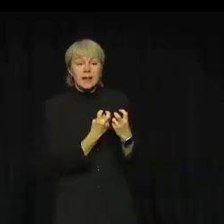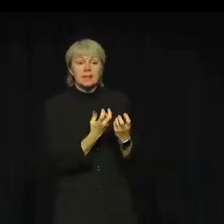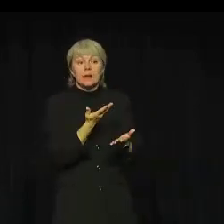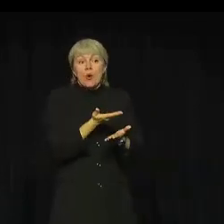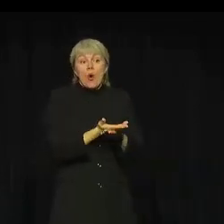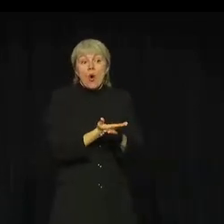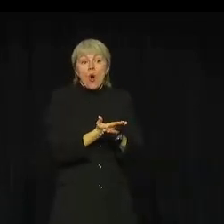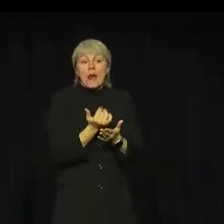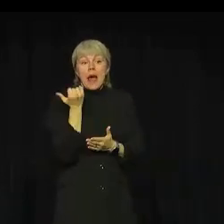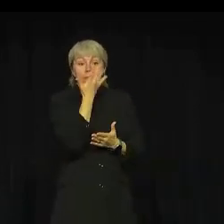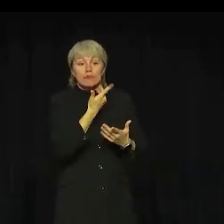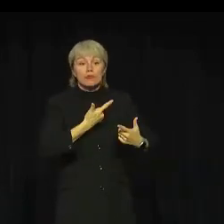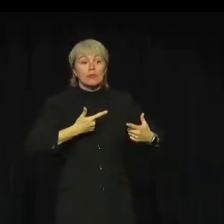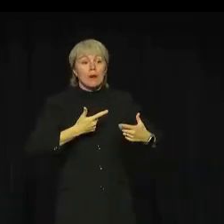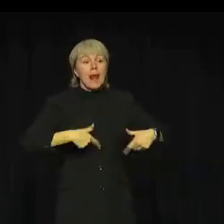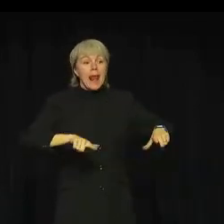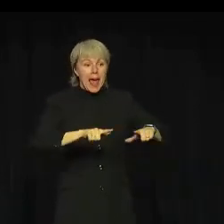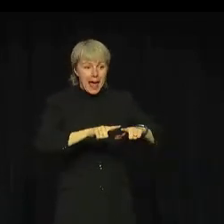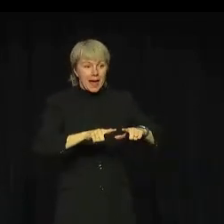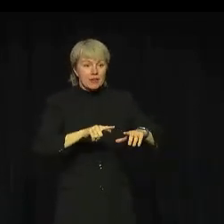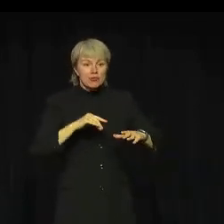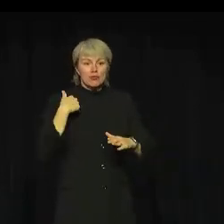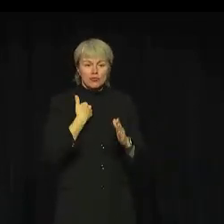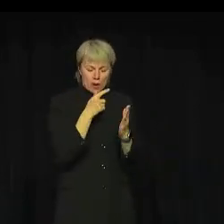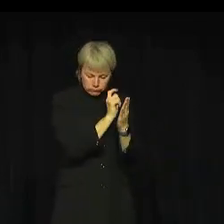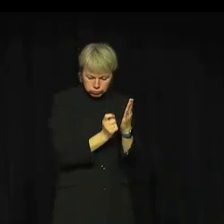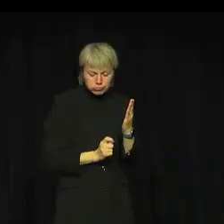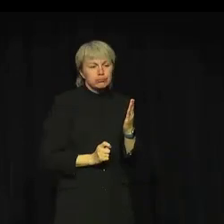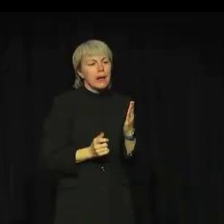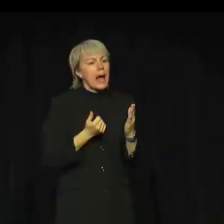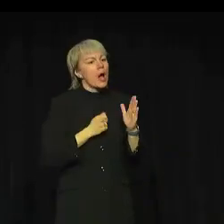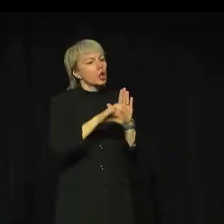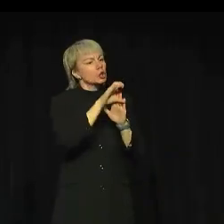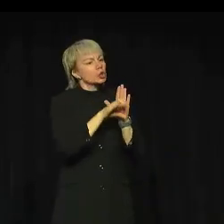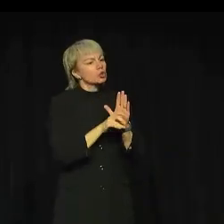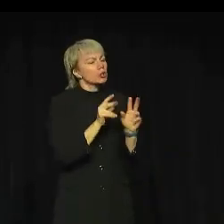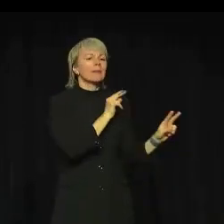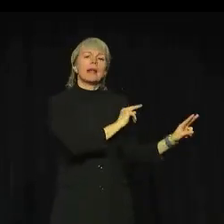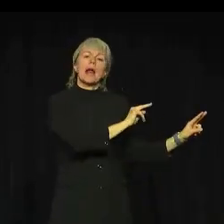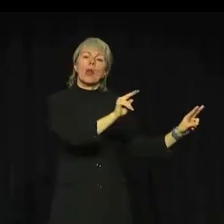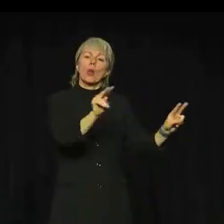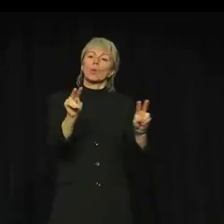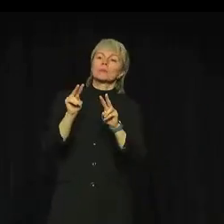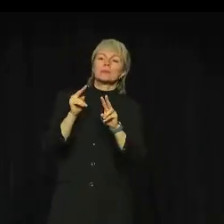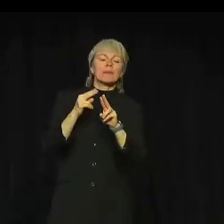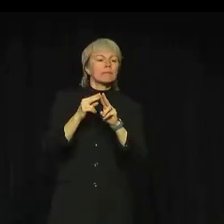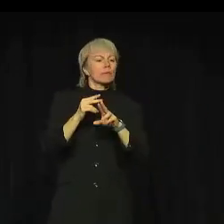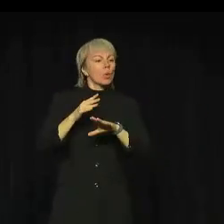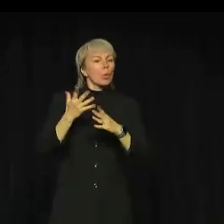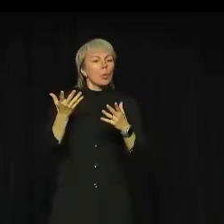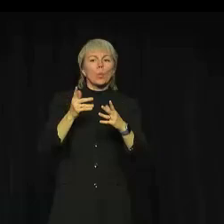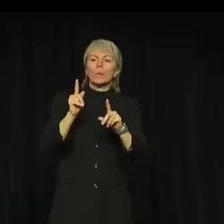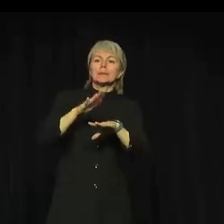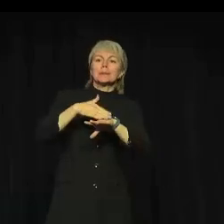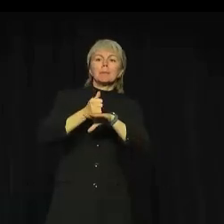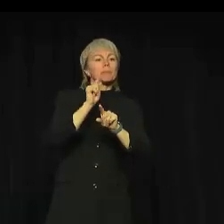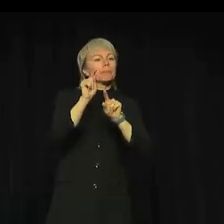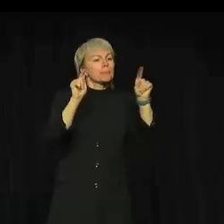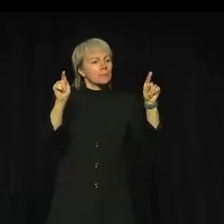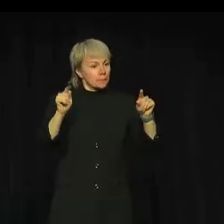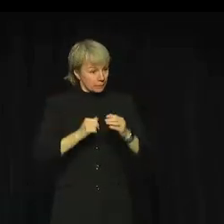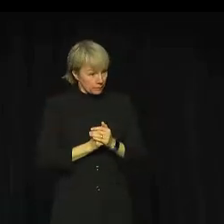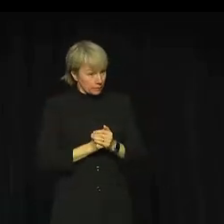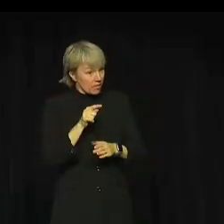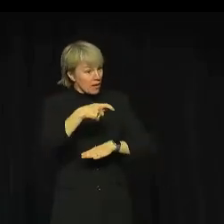draft our constitution, they looked around for inspiration and precedents. Back then, we may have been a group of